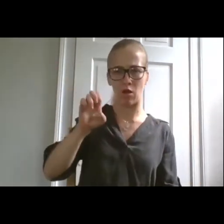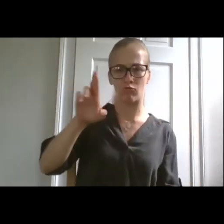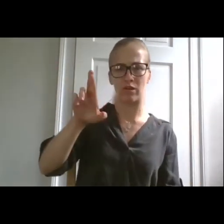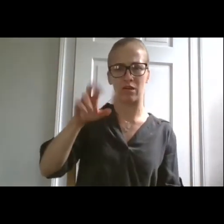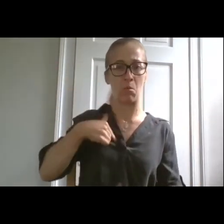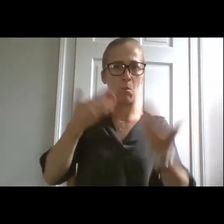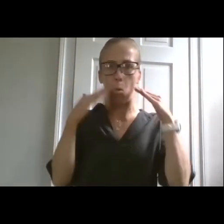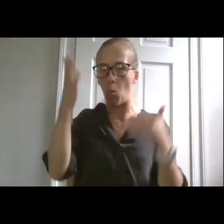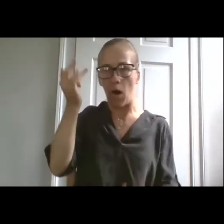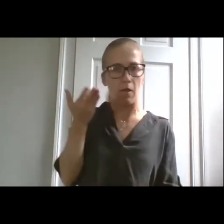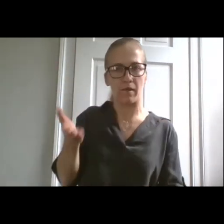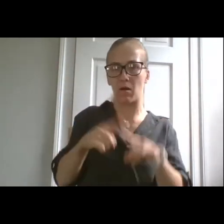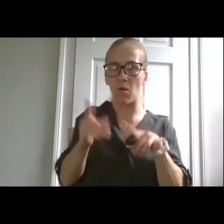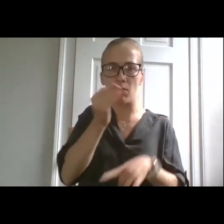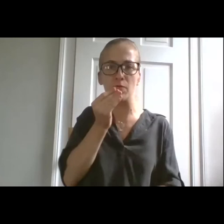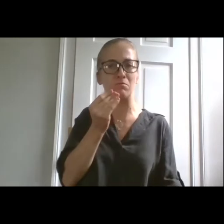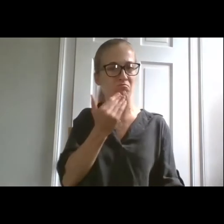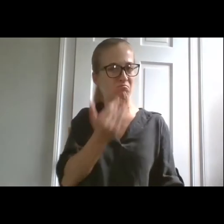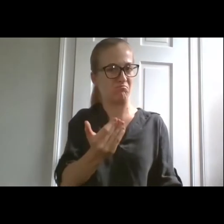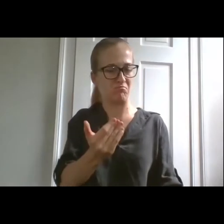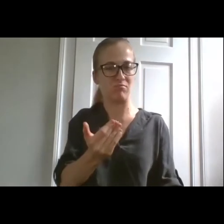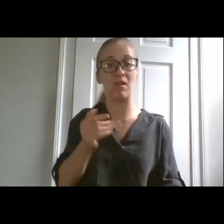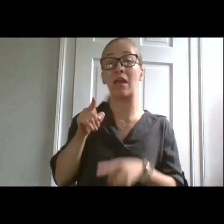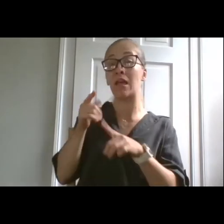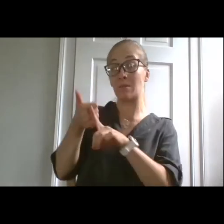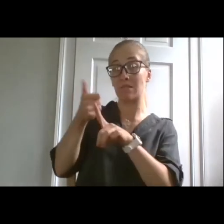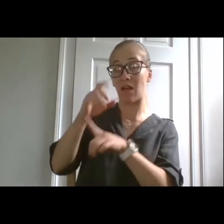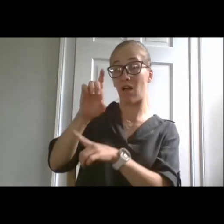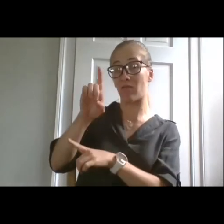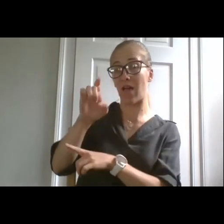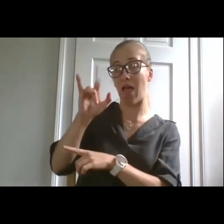at the dinner, except that the food would be good. But he was editor of The New Yorker for a